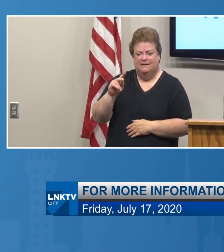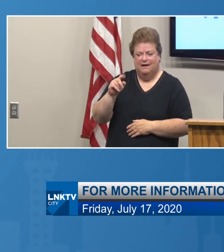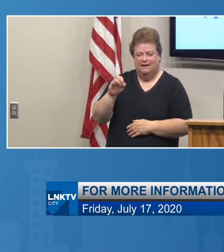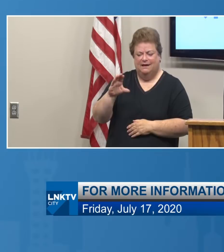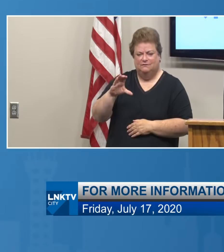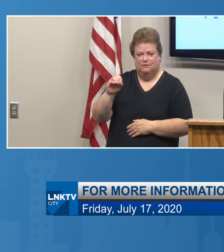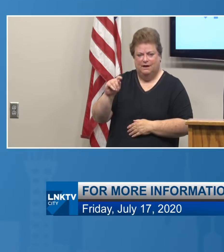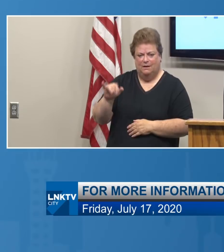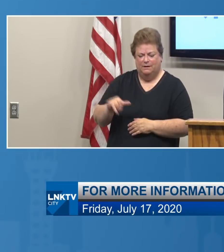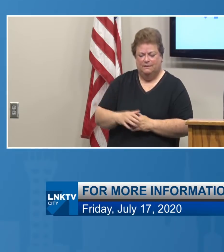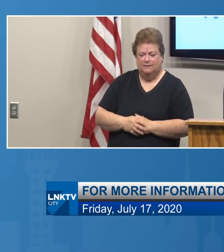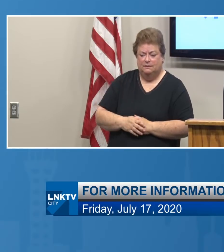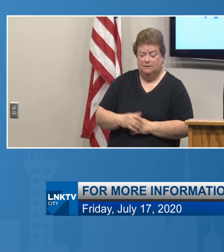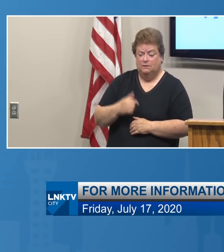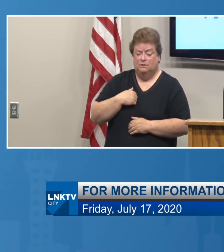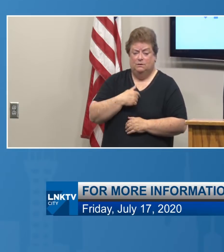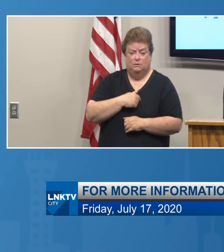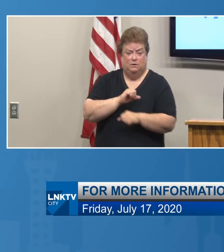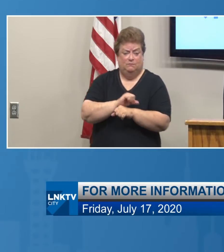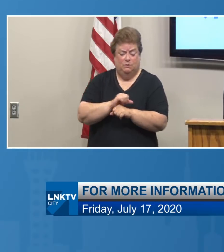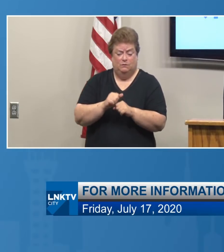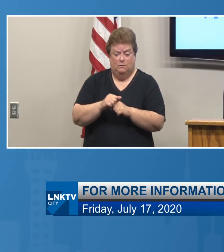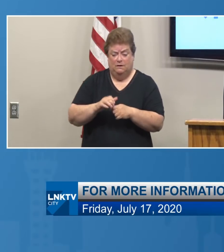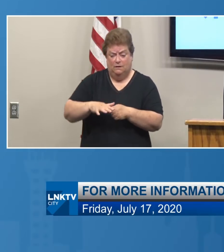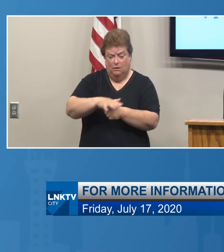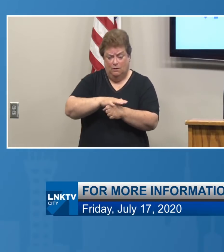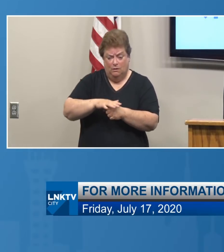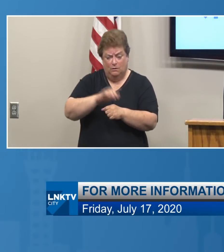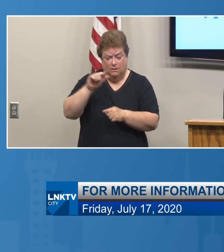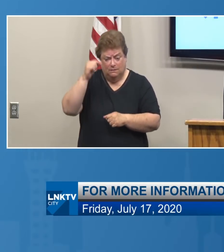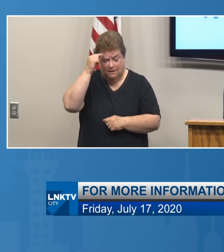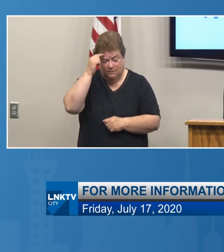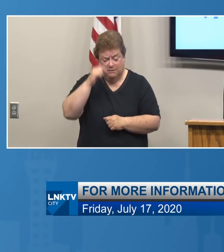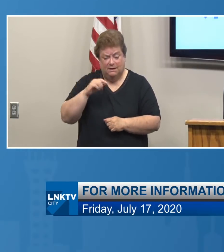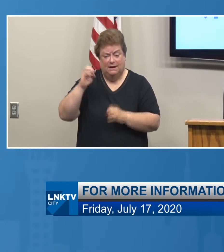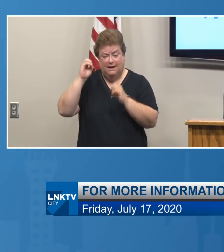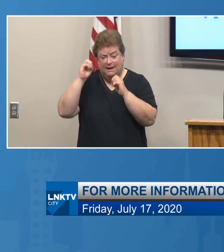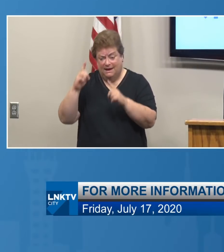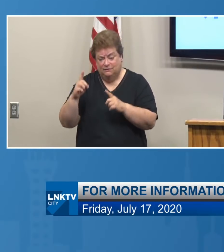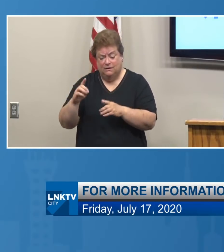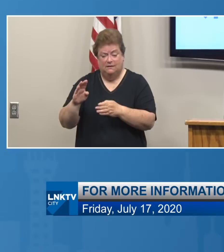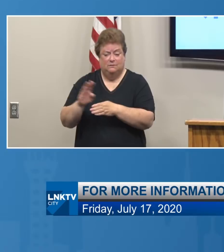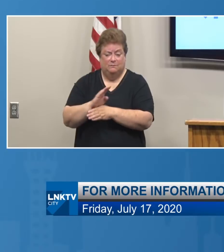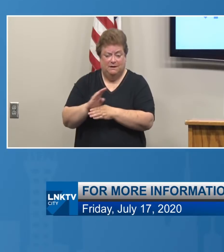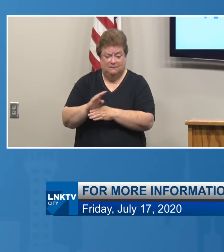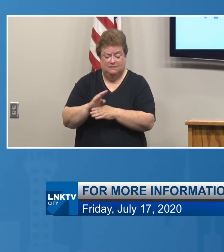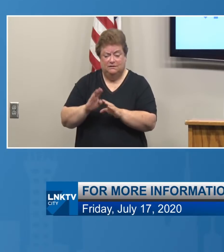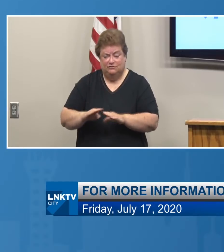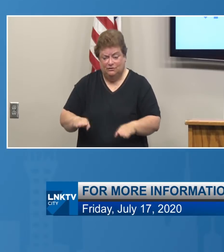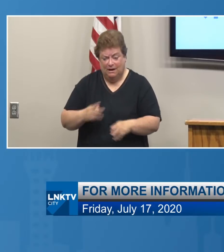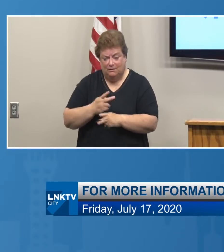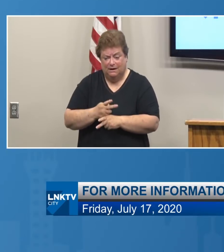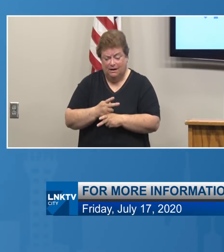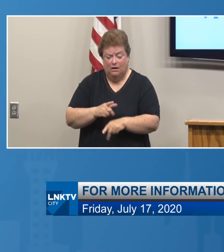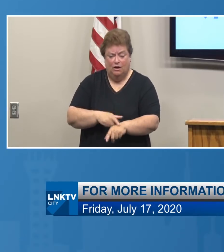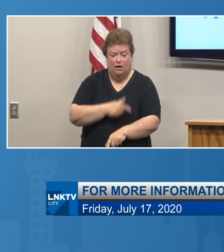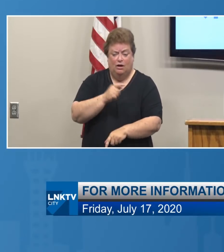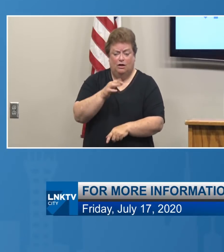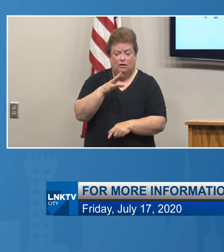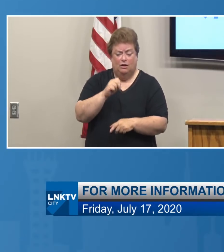County. We have worked with local government agencies, education, businesses, child cares, long-term